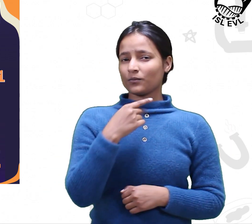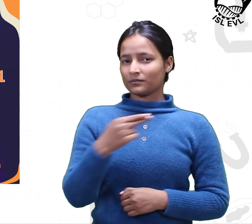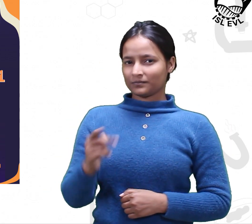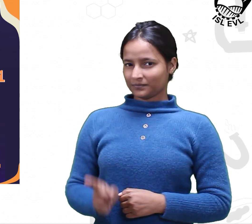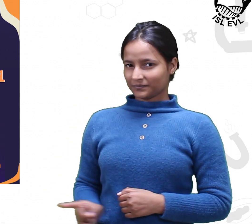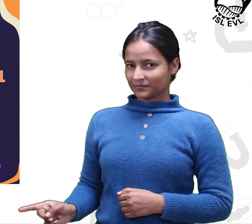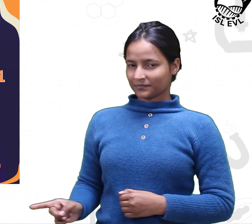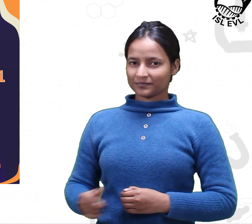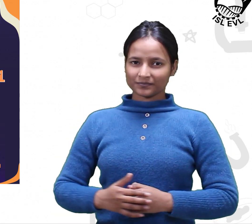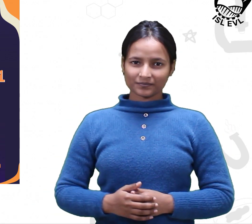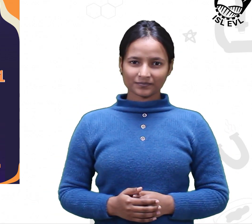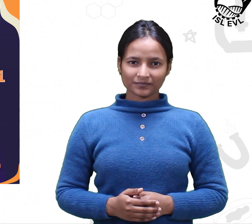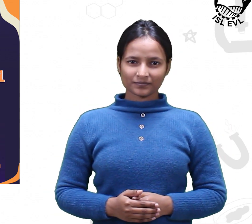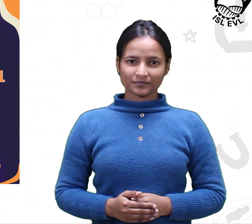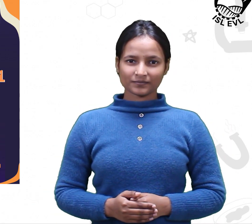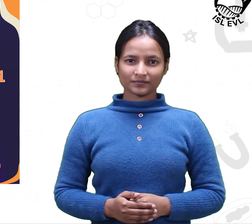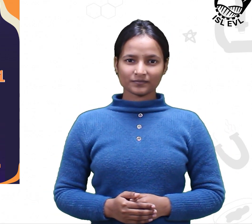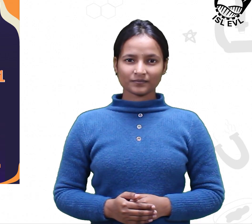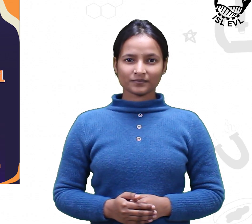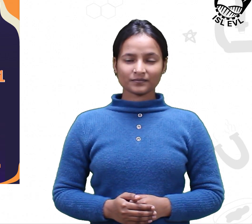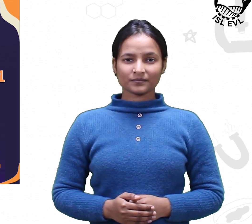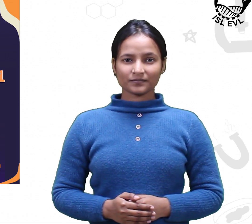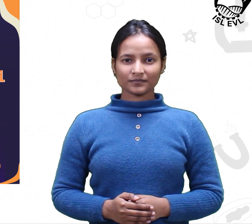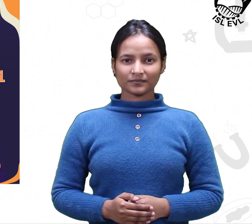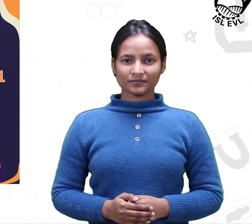supported by India Bioscience Extension Grant.